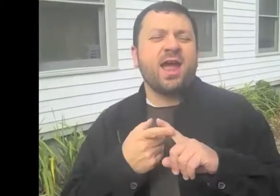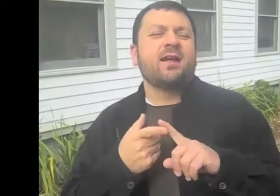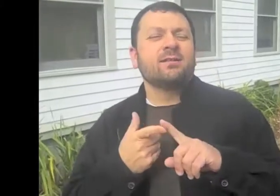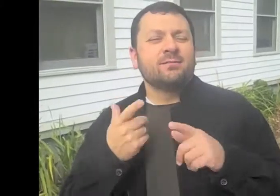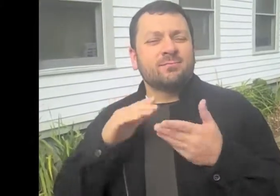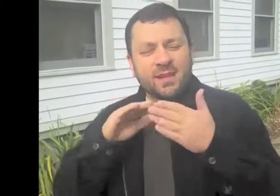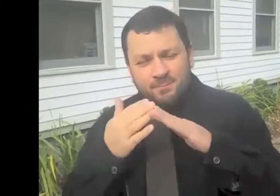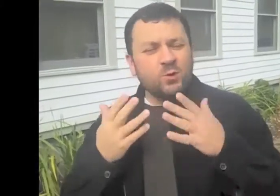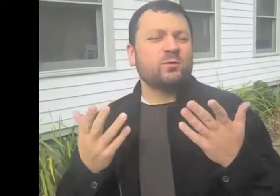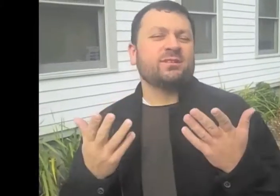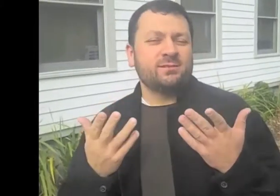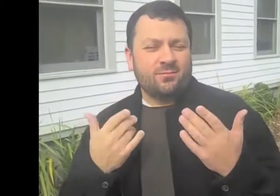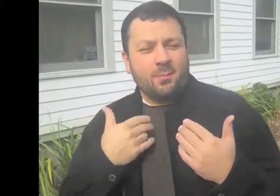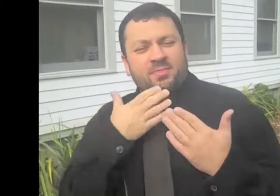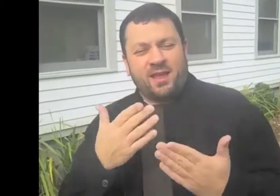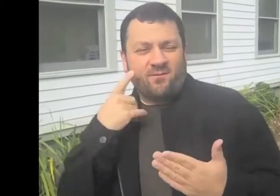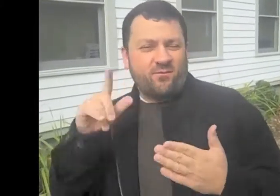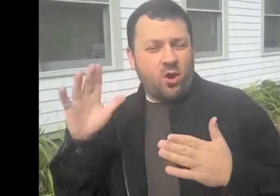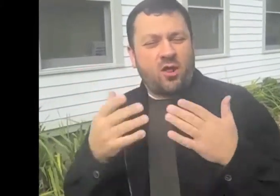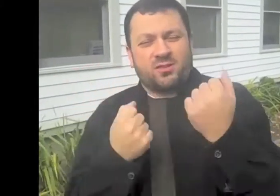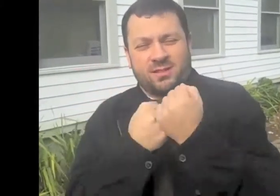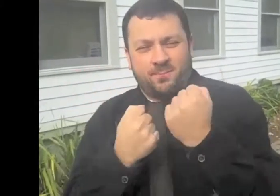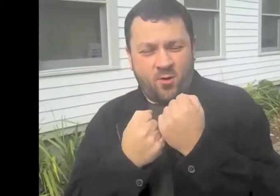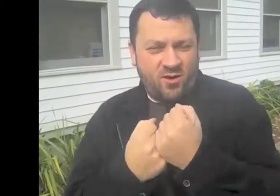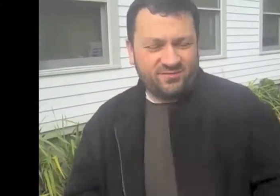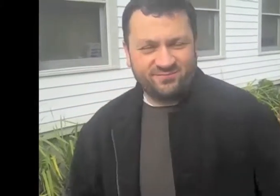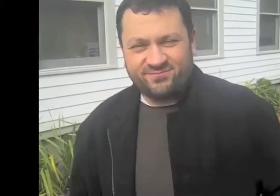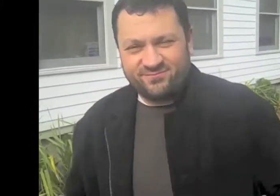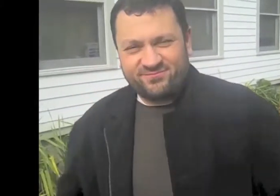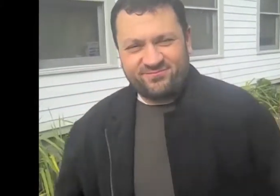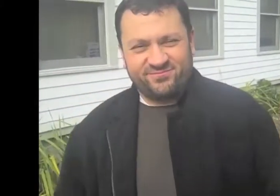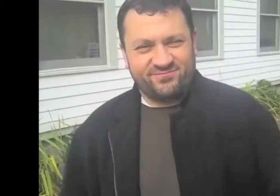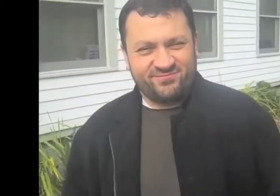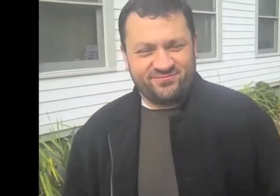I'm so thankful for my family and my friends and all the support I get from those in my community.